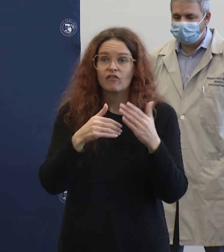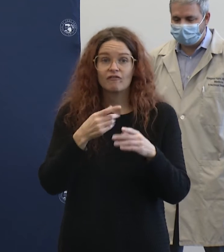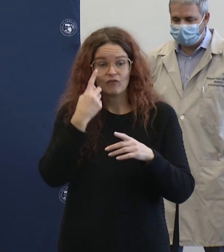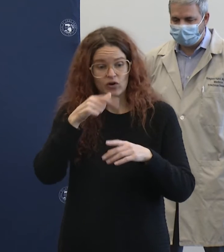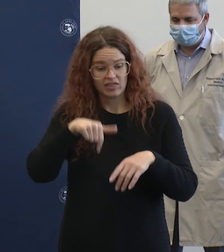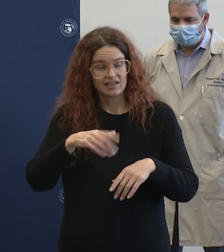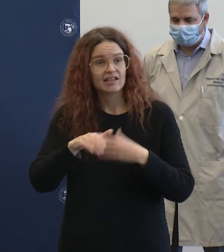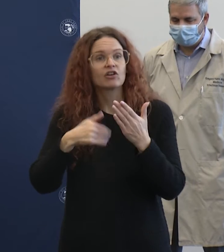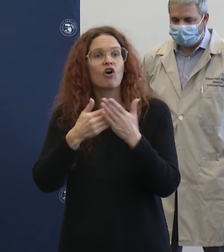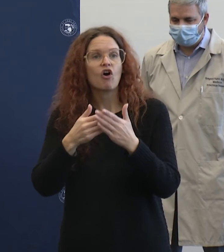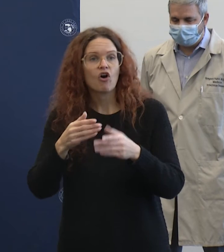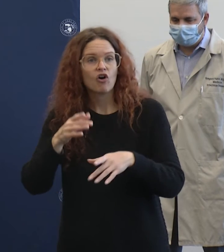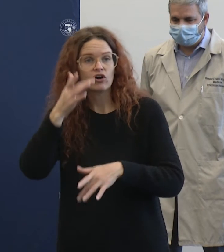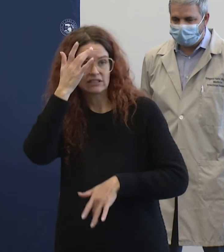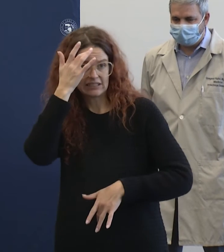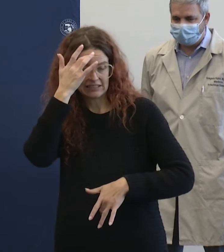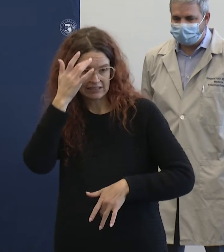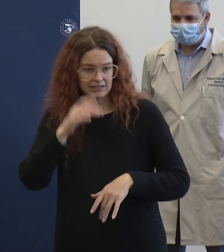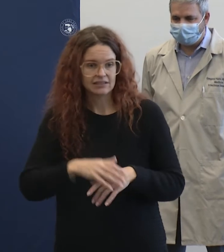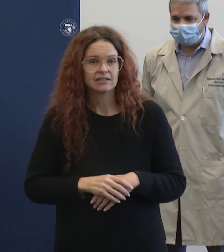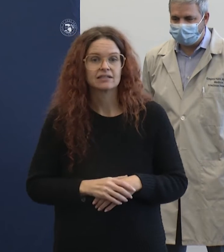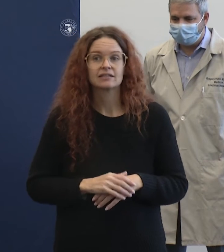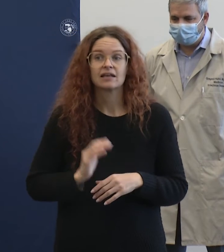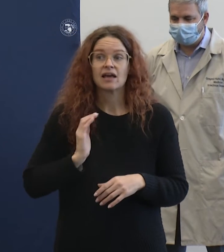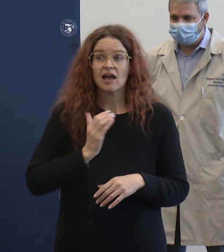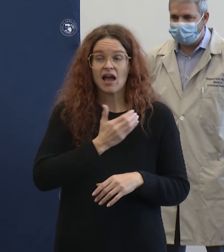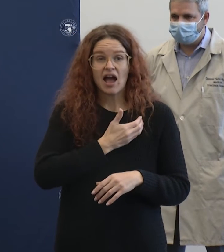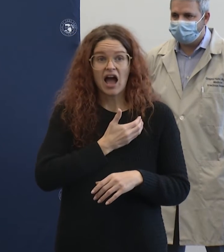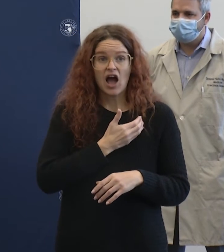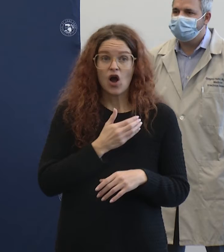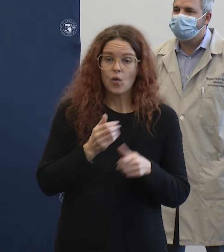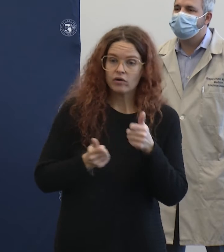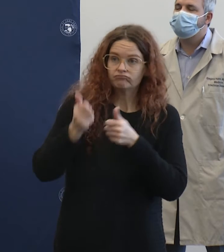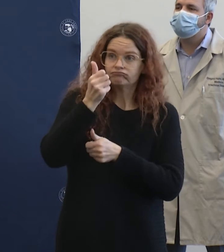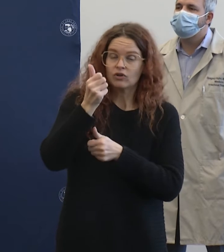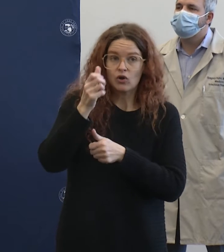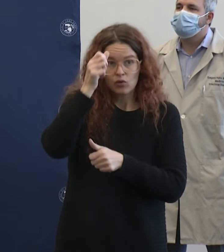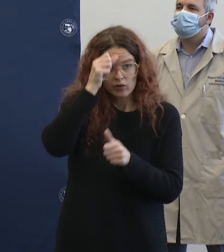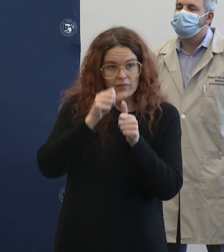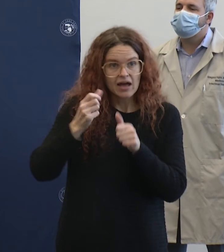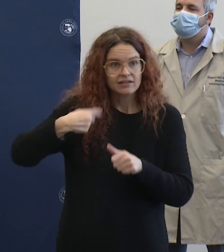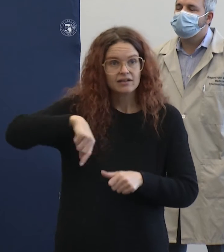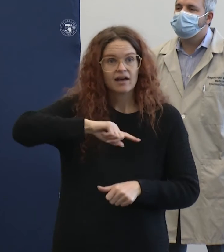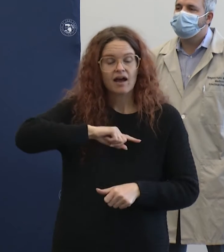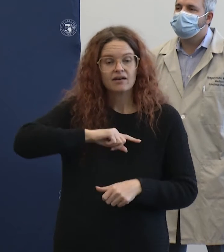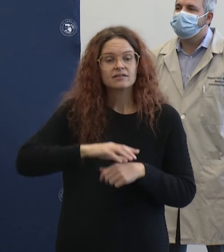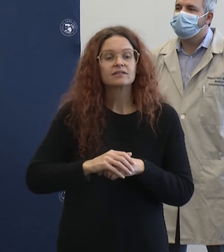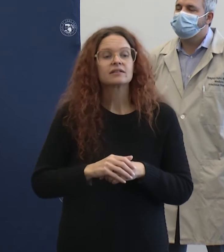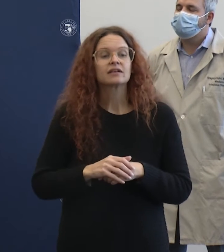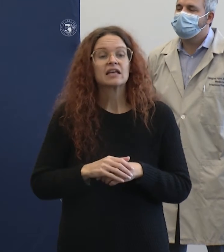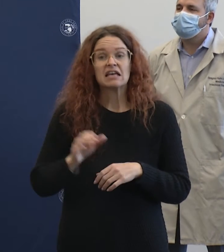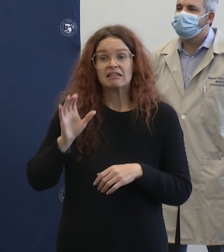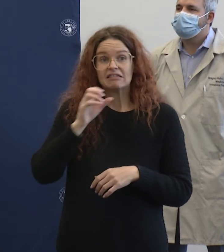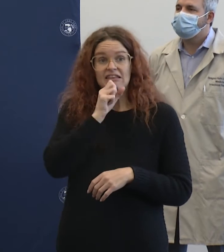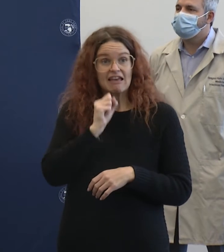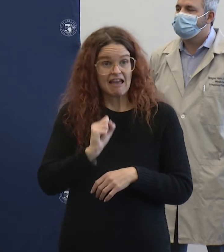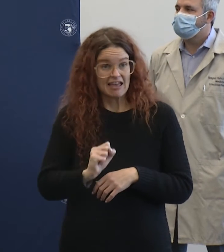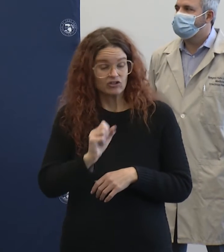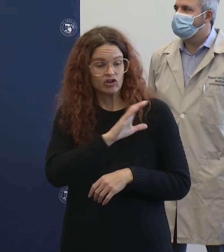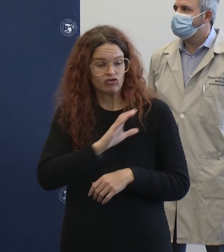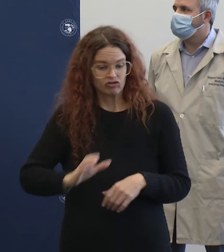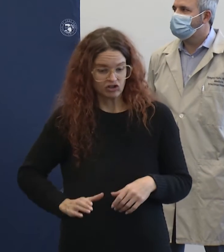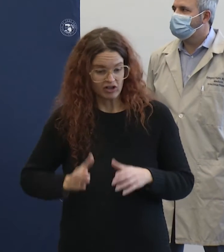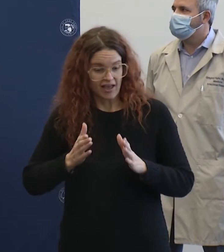diseases. As our Ecumenical Patriarch reminded us in a recent patriarchal encyclical, The Ancient Christianity to Modern